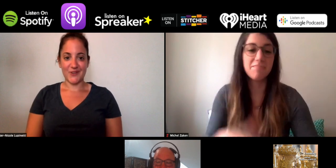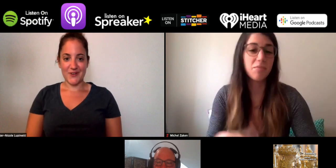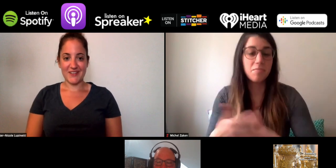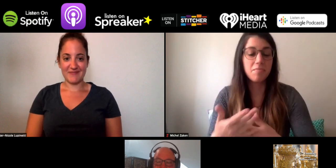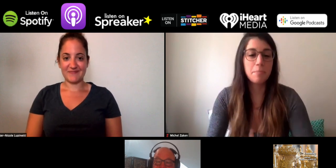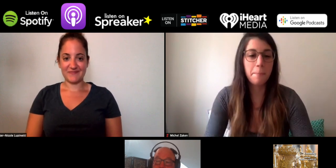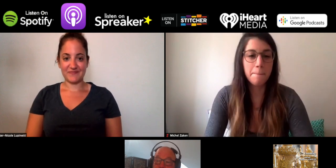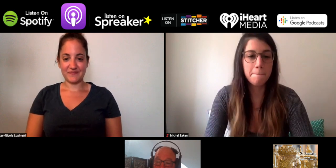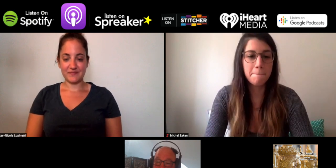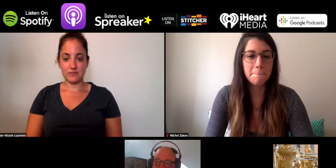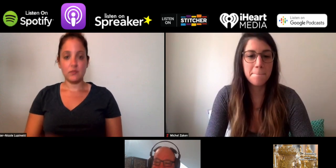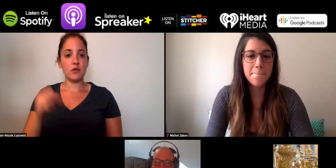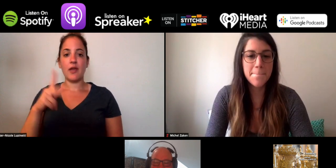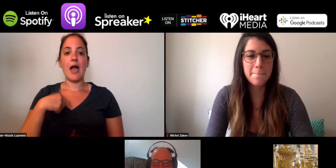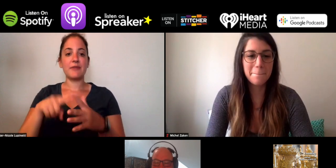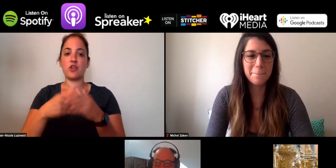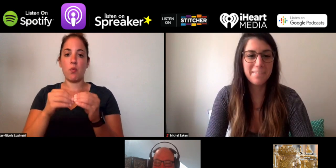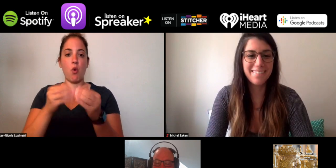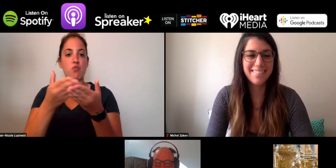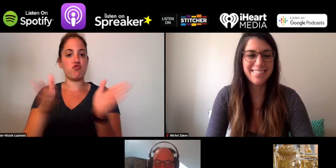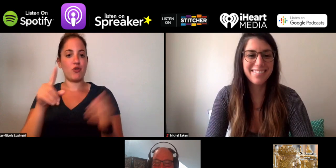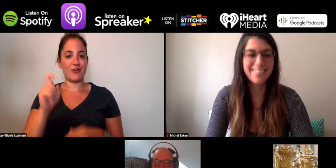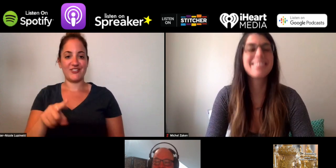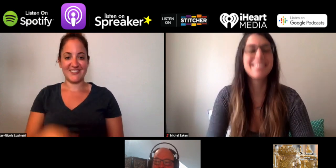So I'll start broad.